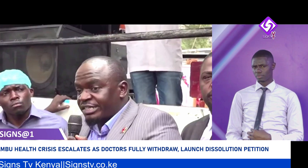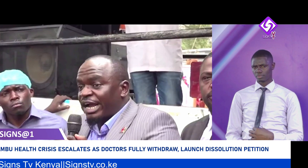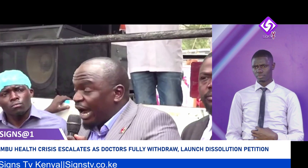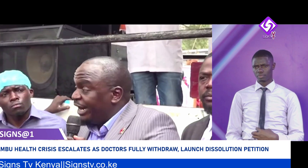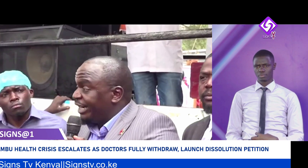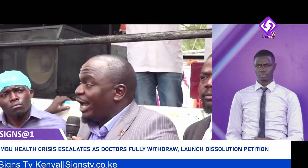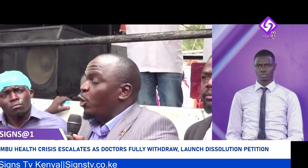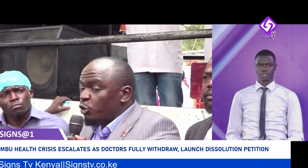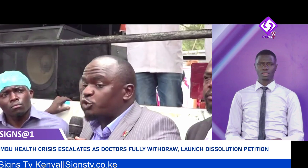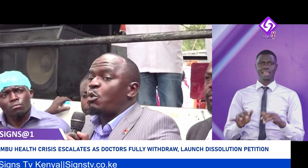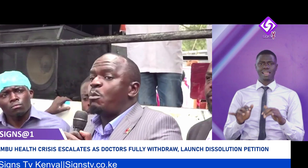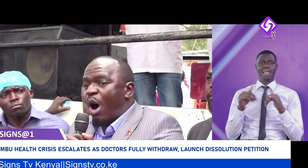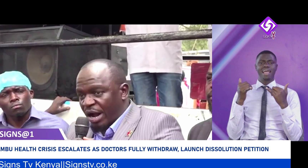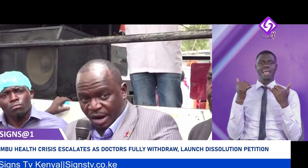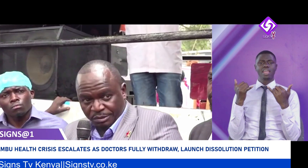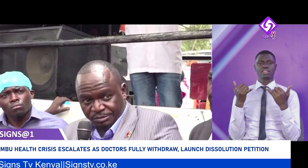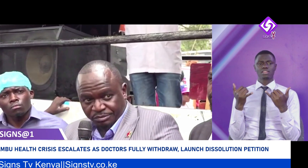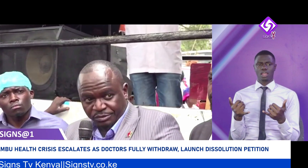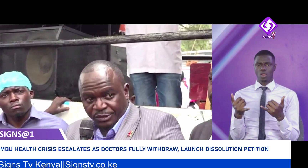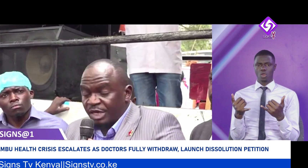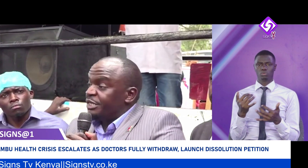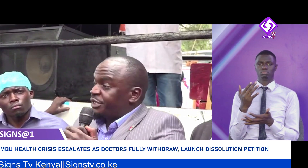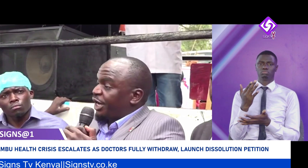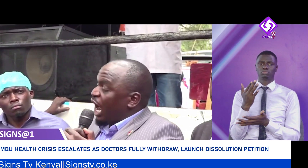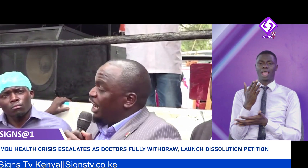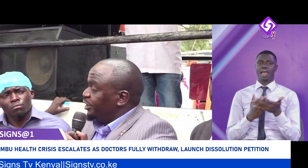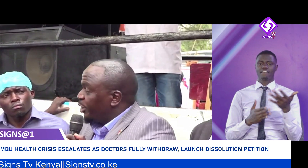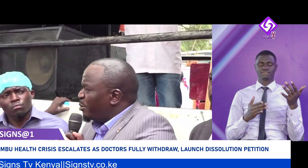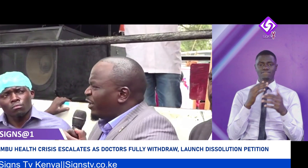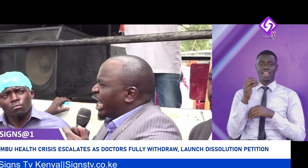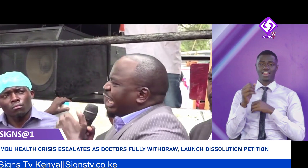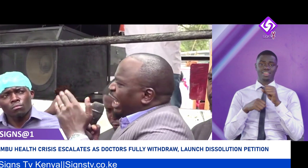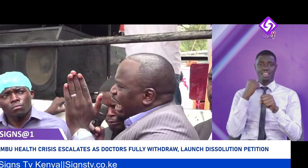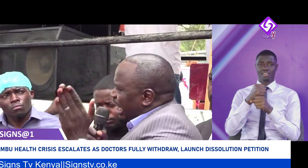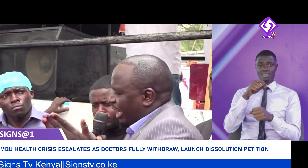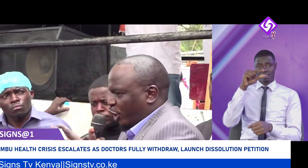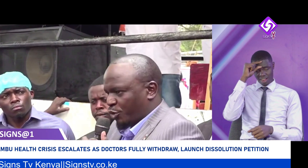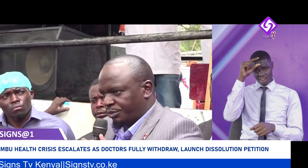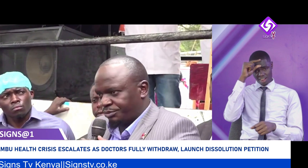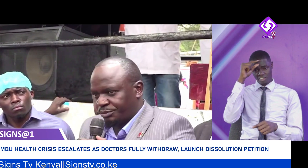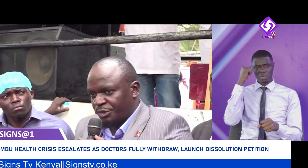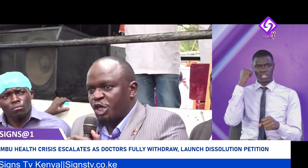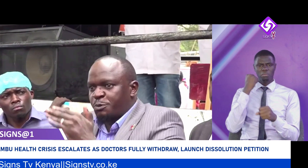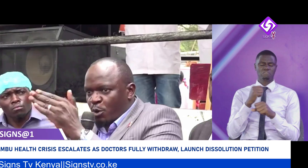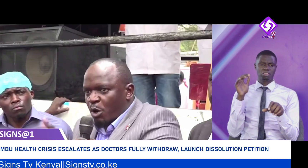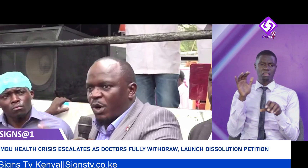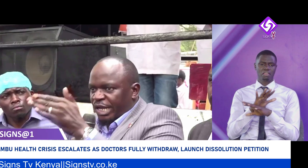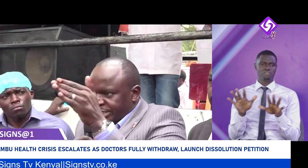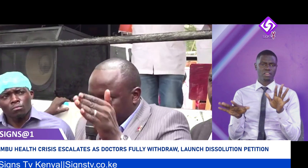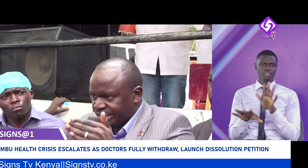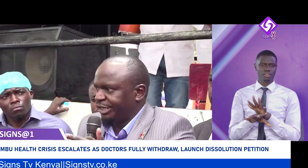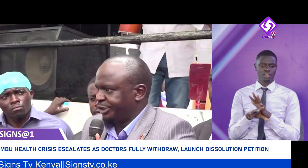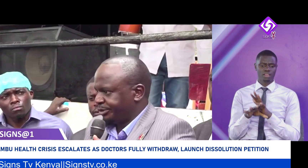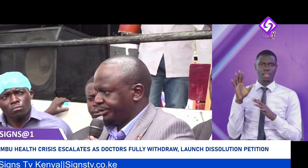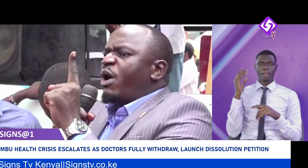Sasa kadri ya nusu mwaka serikali imefanya kila kitu isipokuwa kuwarejesha kazini. We